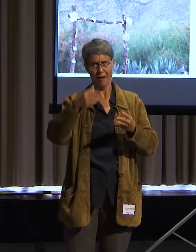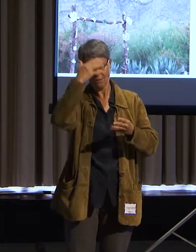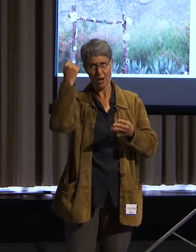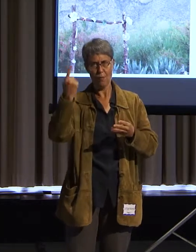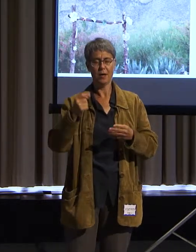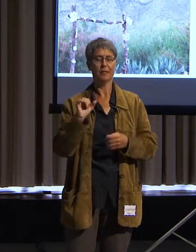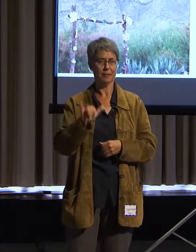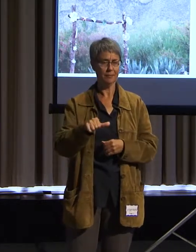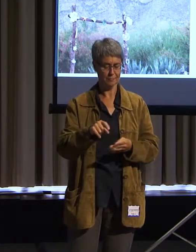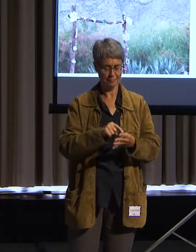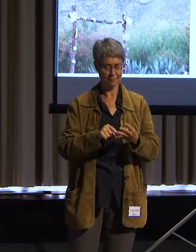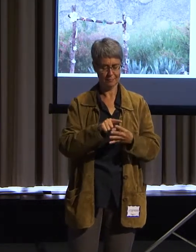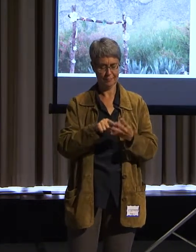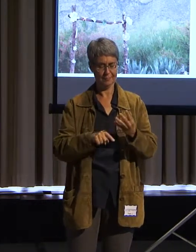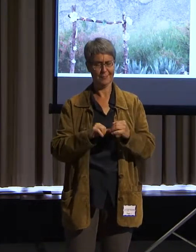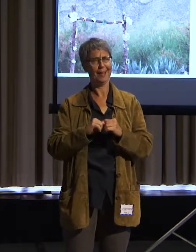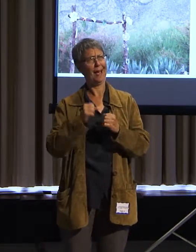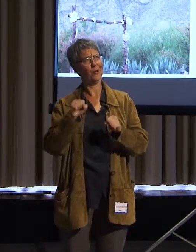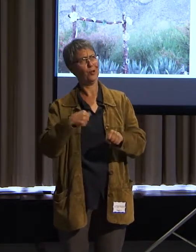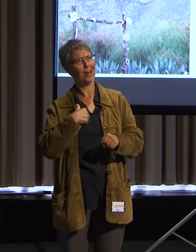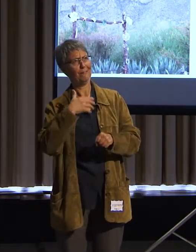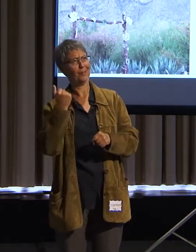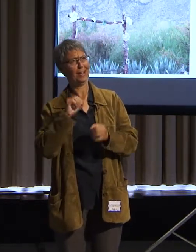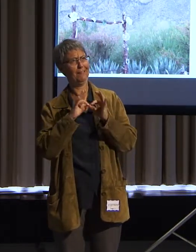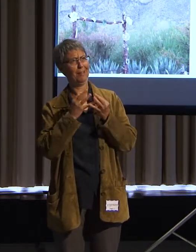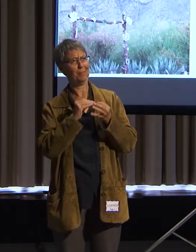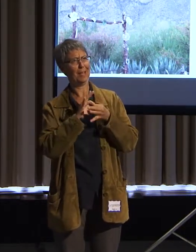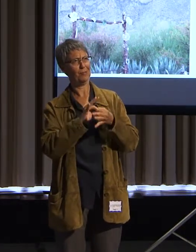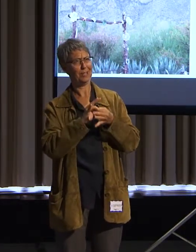Family and relationships. How could I forget that? Thank you.